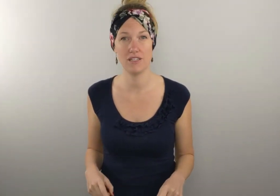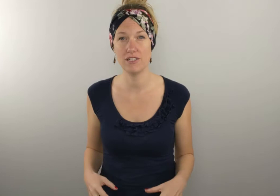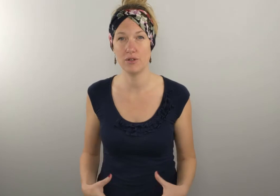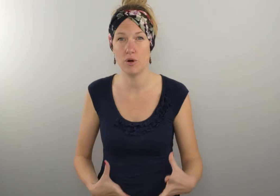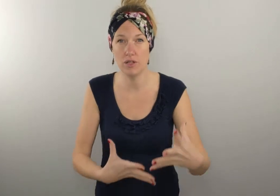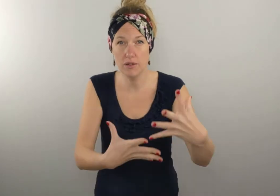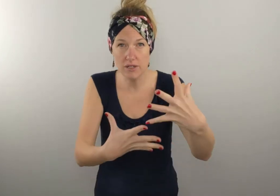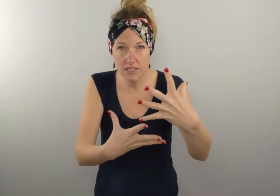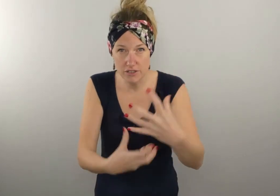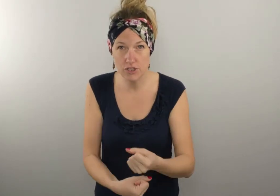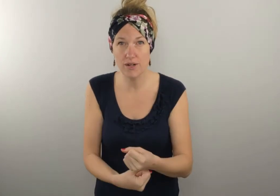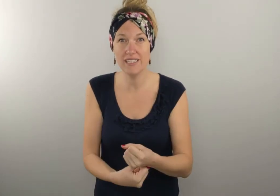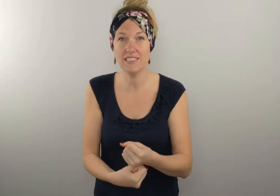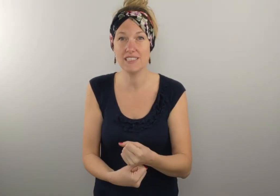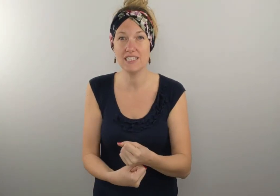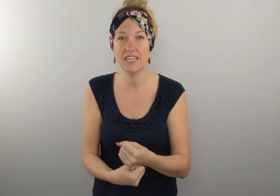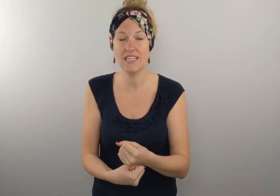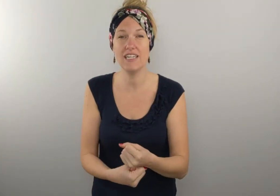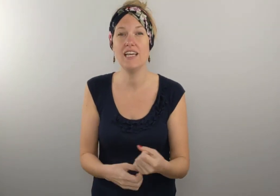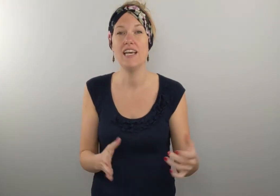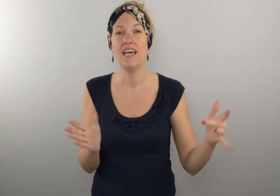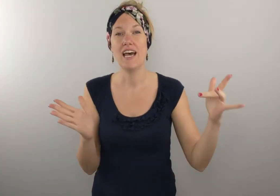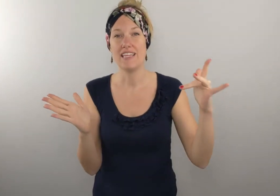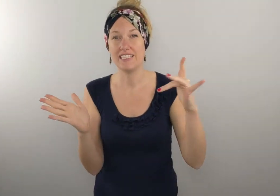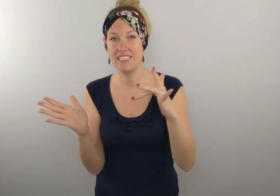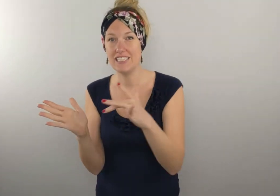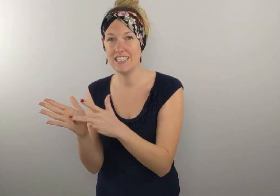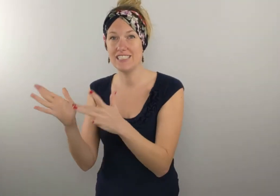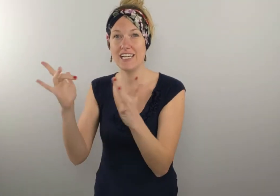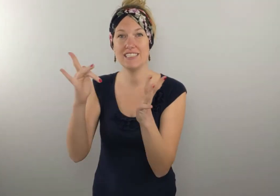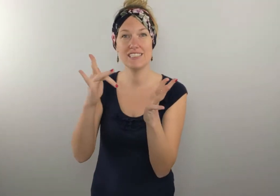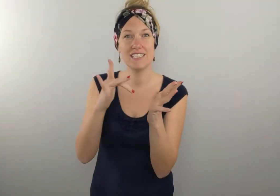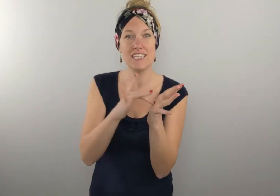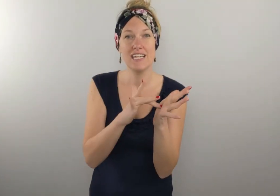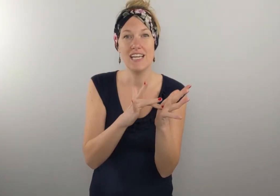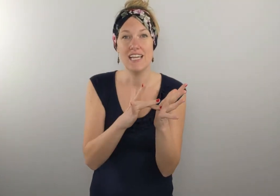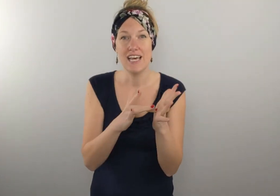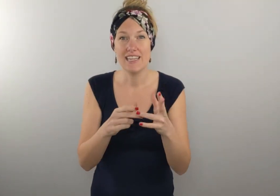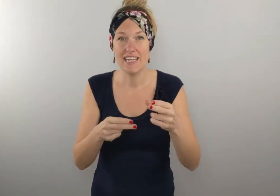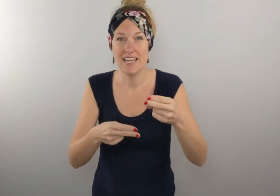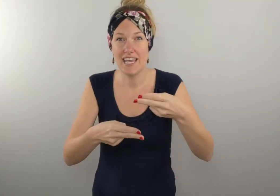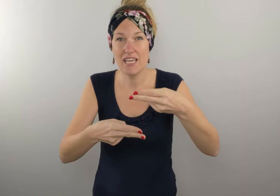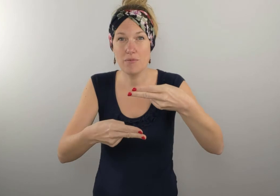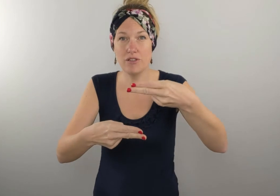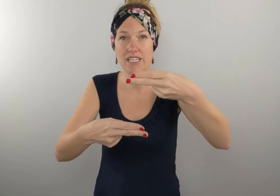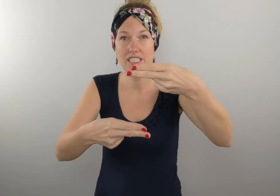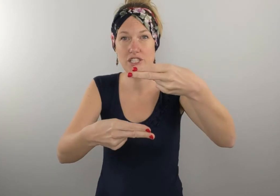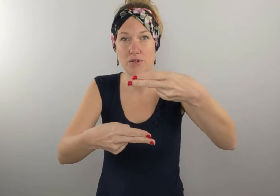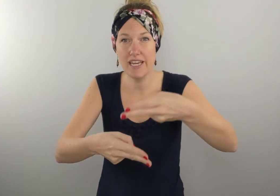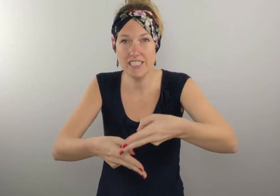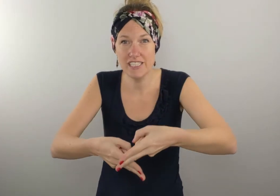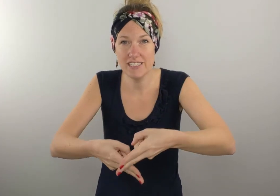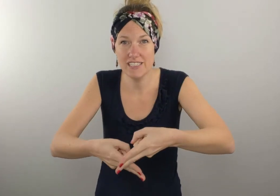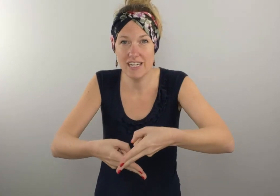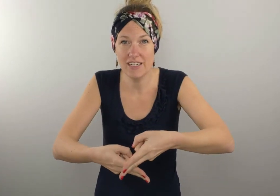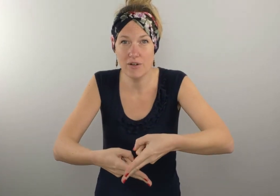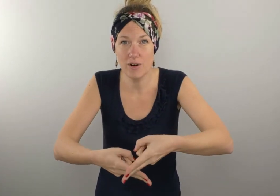to do holy, we're going to do trust again. And then Jesus. And then name, you take 2 H's and kind of cross